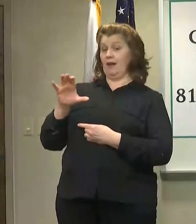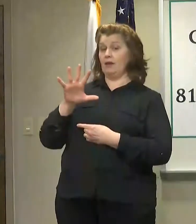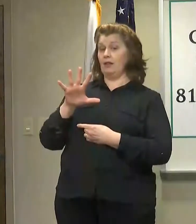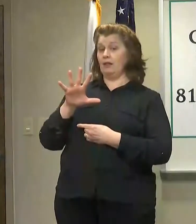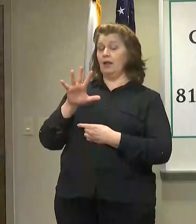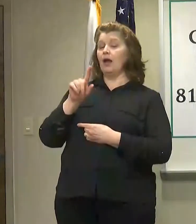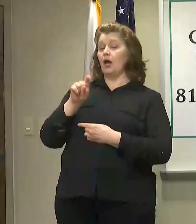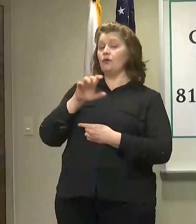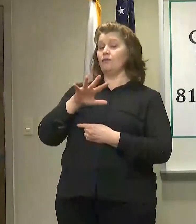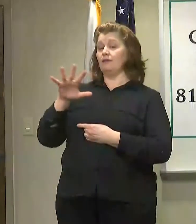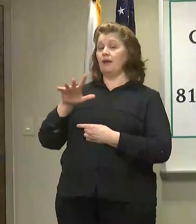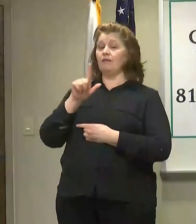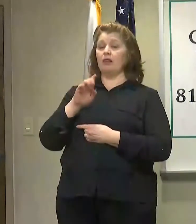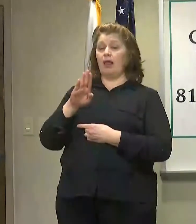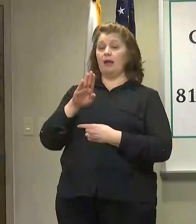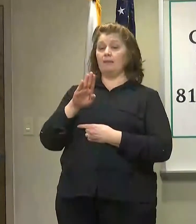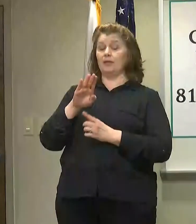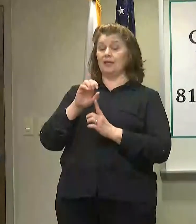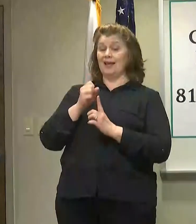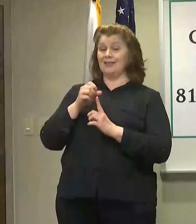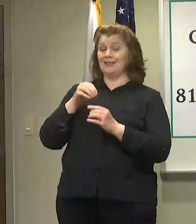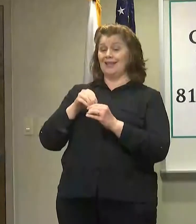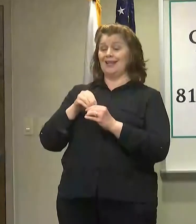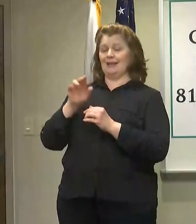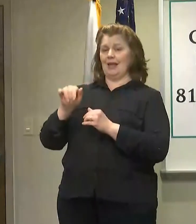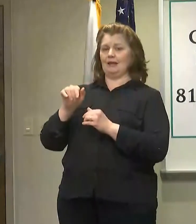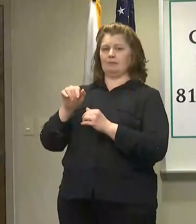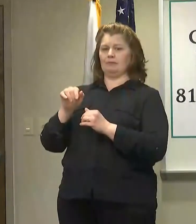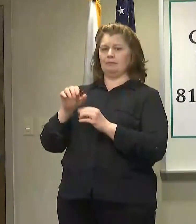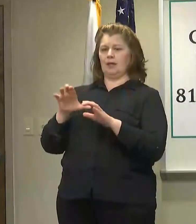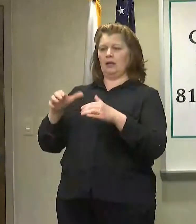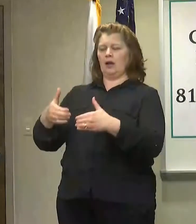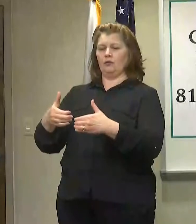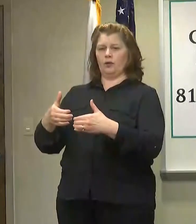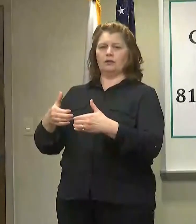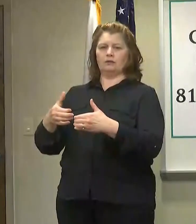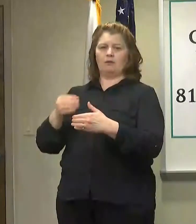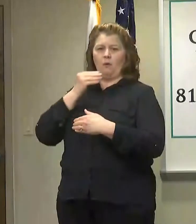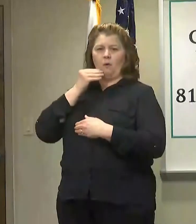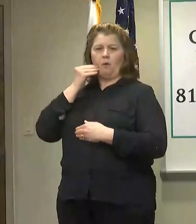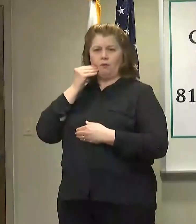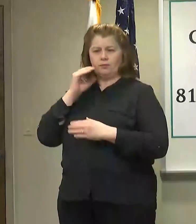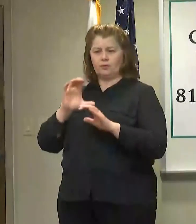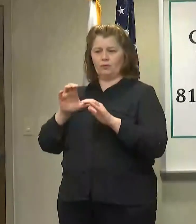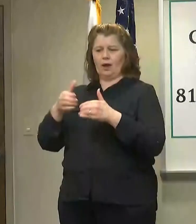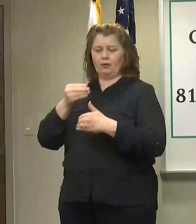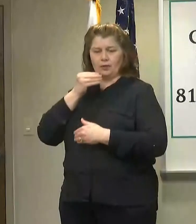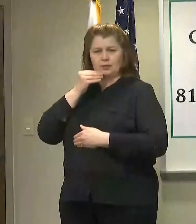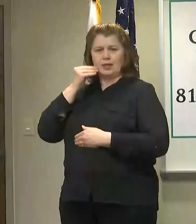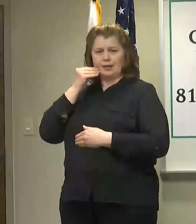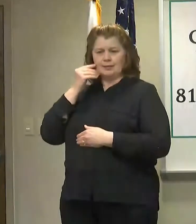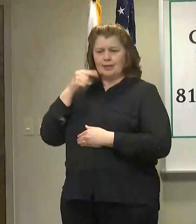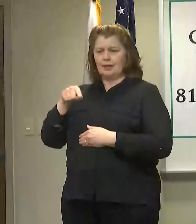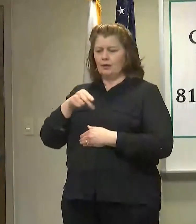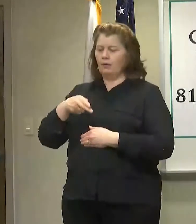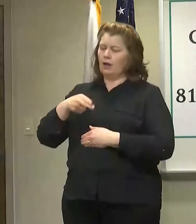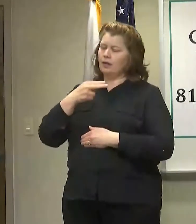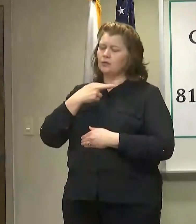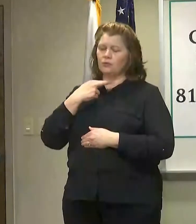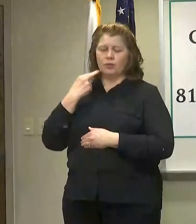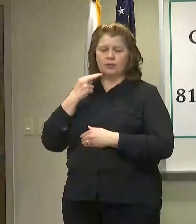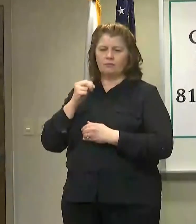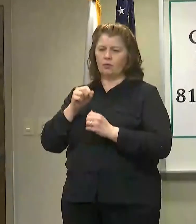confirmed cases have been in congregate settings. This is similar to what we're seeing throughout the state. Those congregate settings are at the highest risk